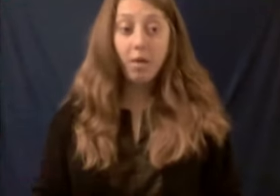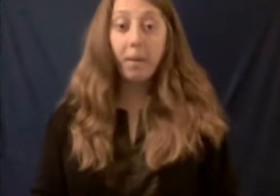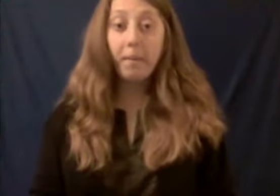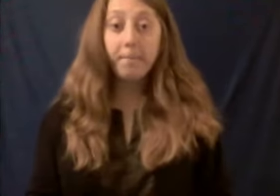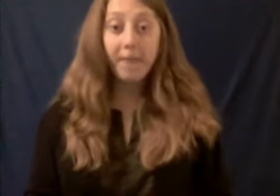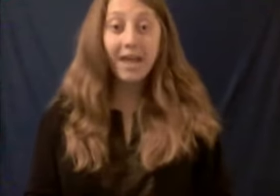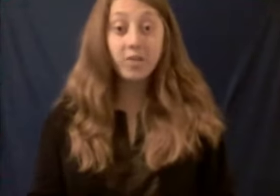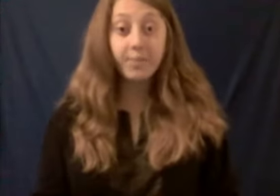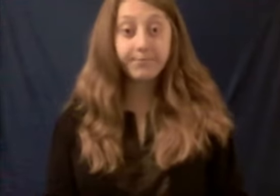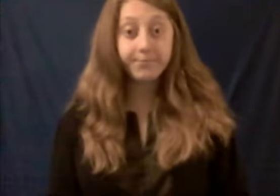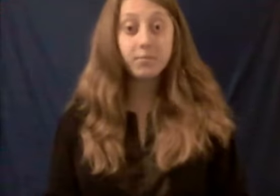My husband.